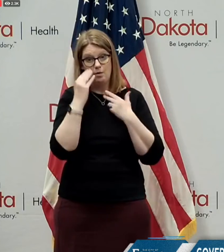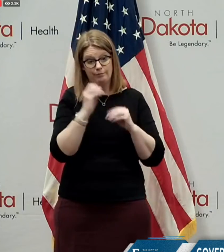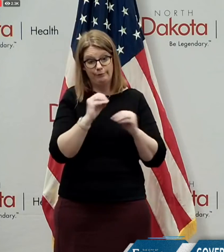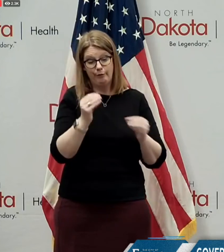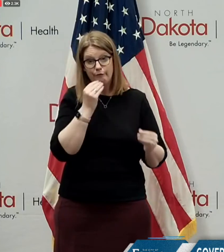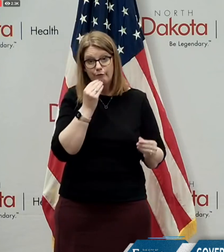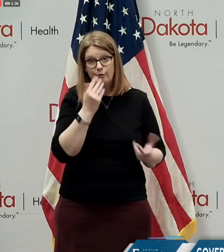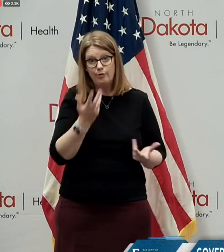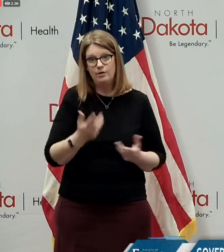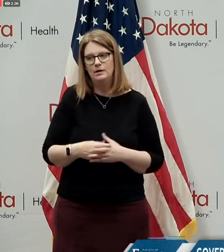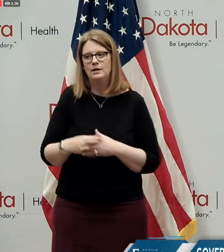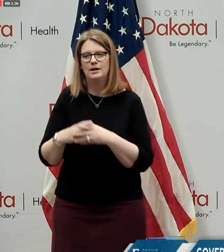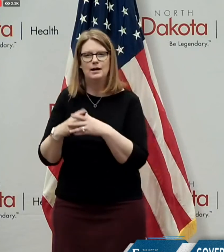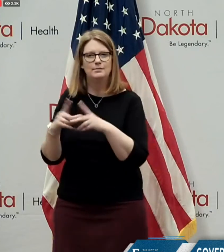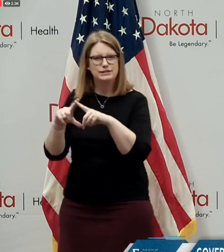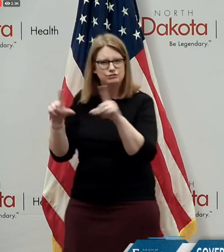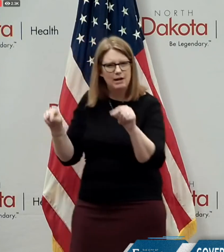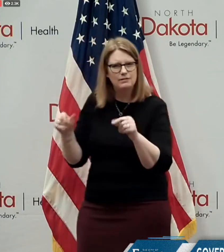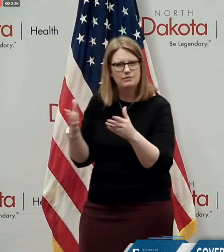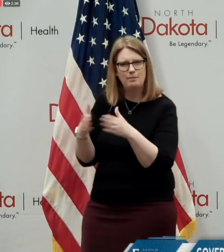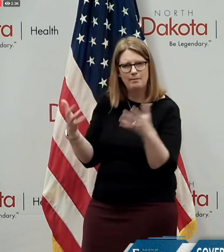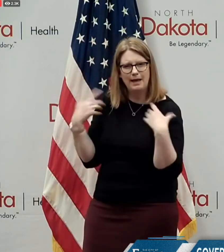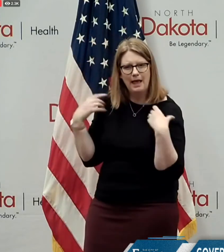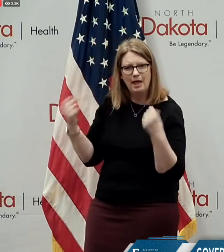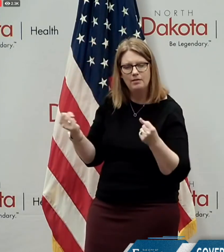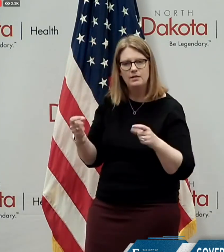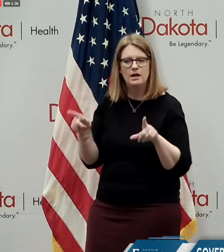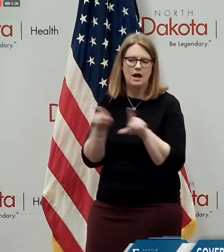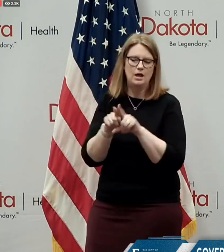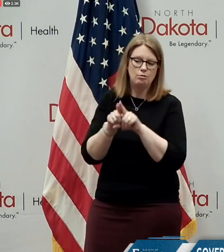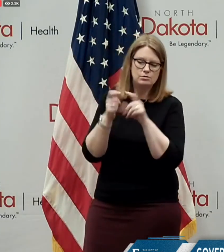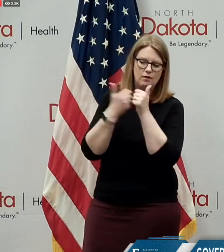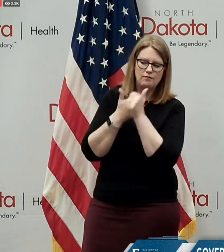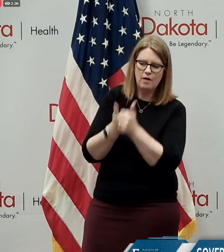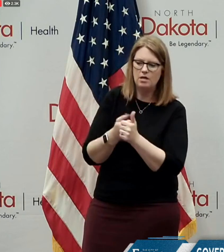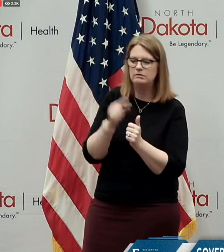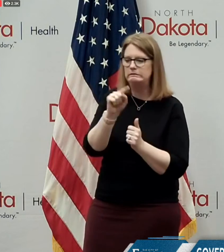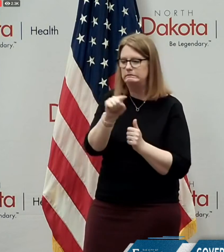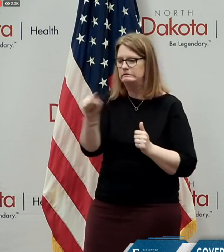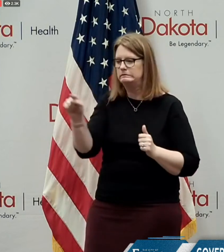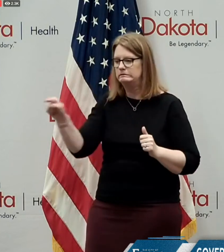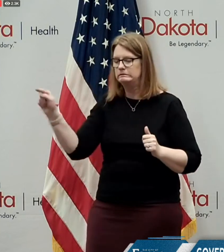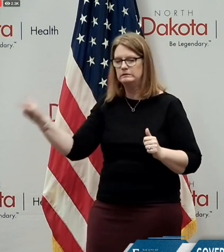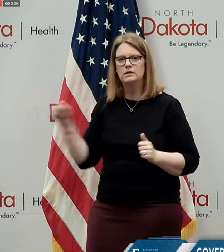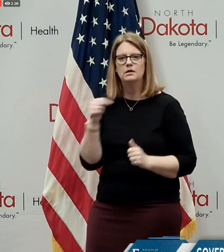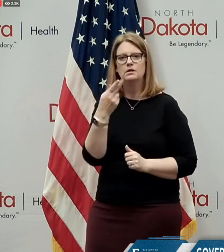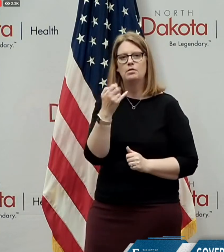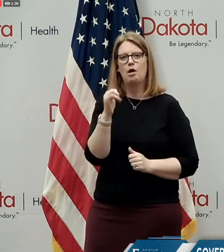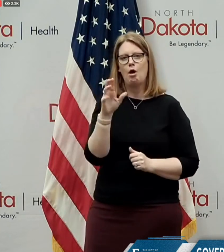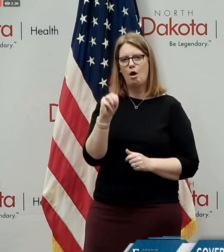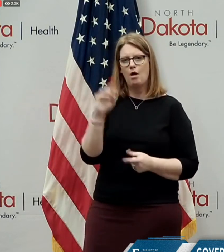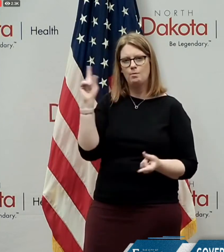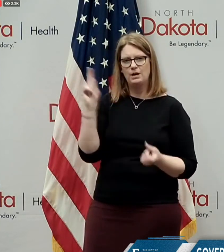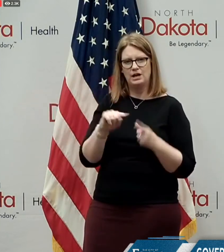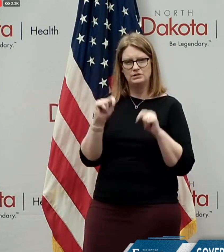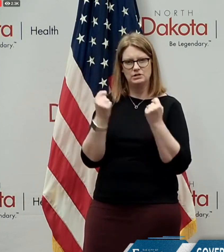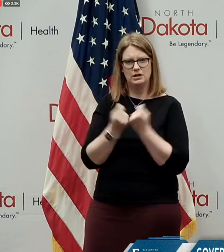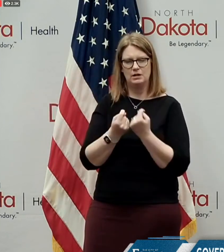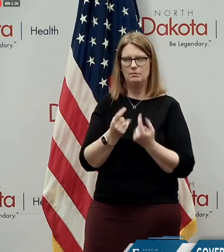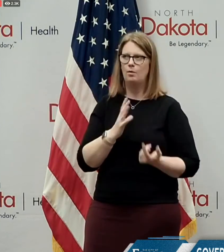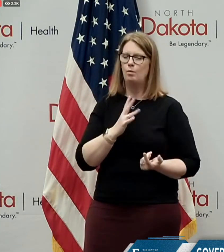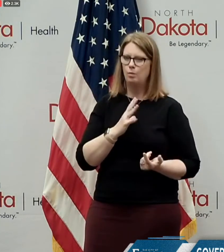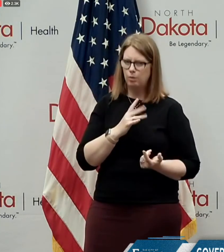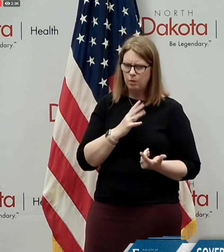symptom checks by public health and keeping track of these individuals. Again, harm reduction team has been working together